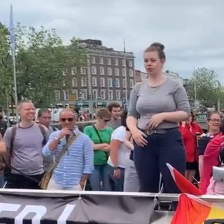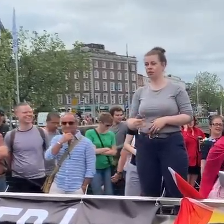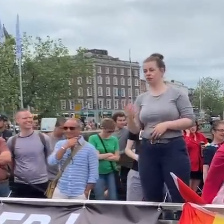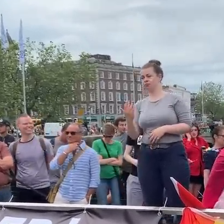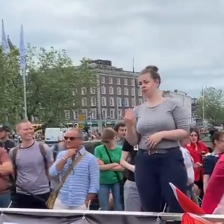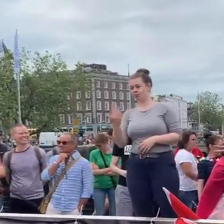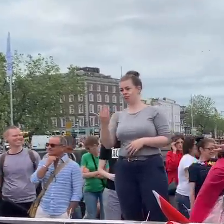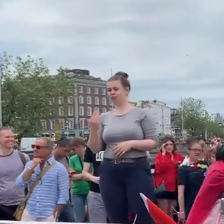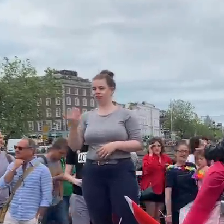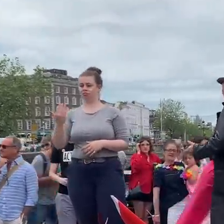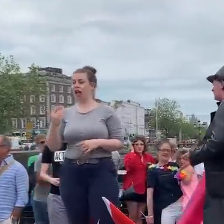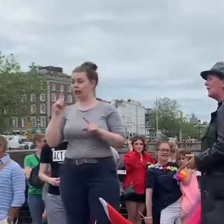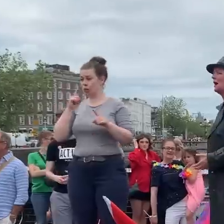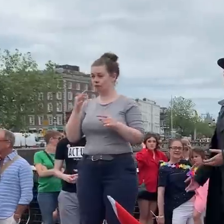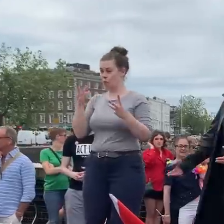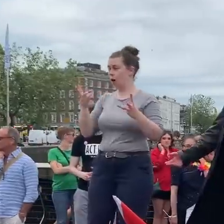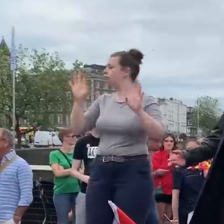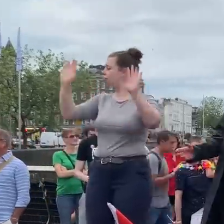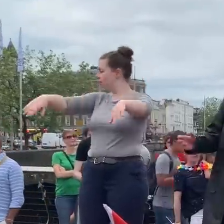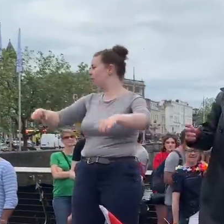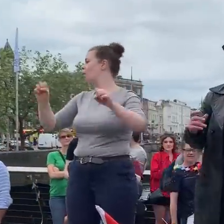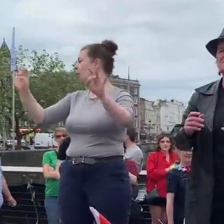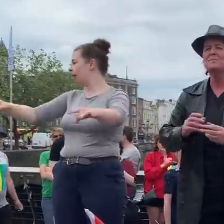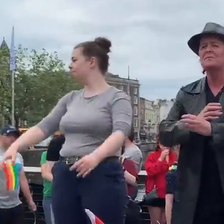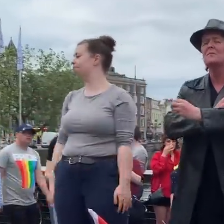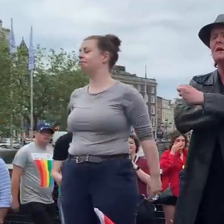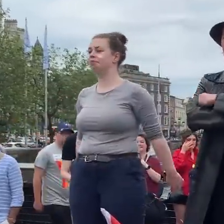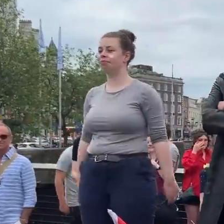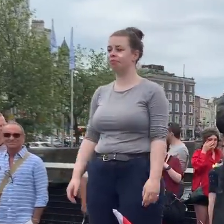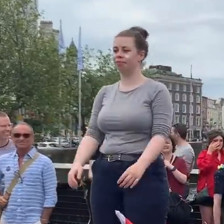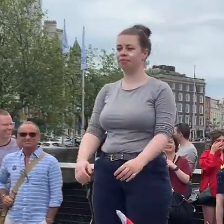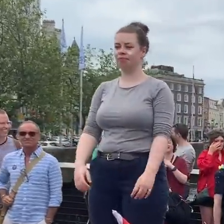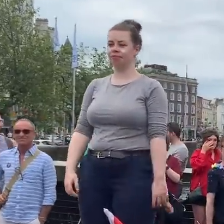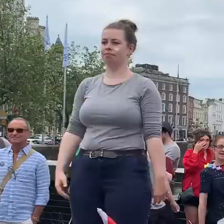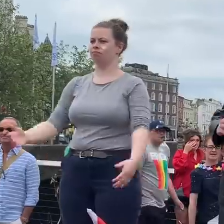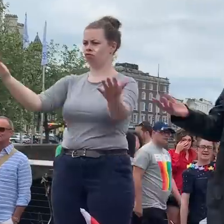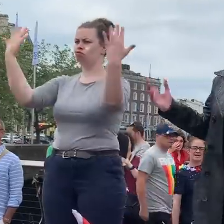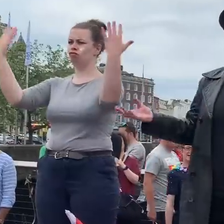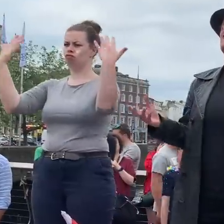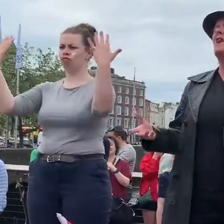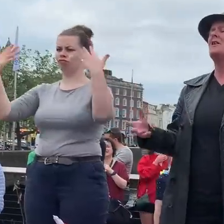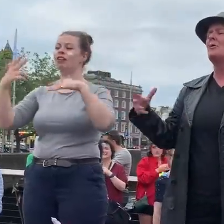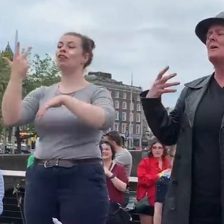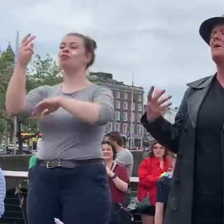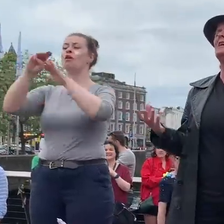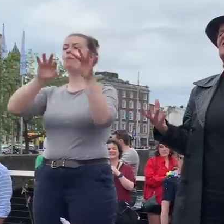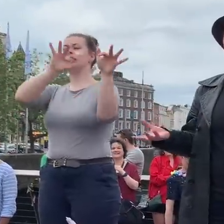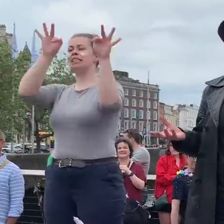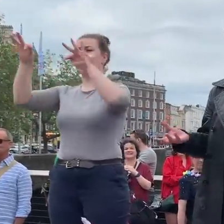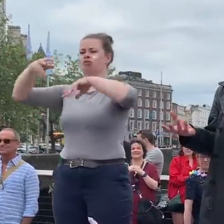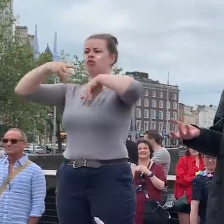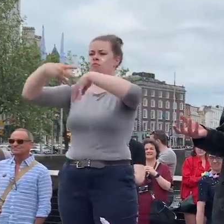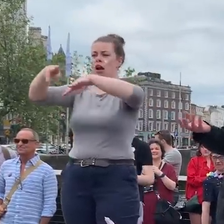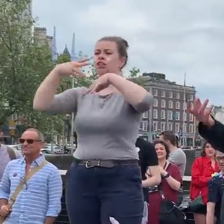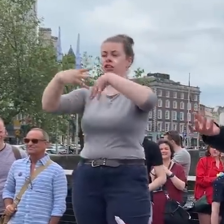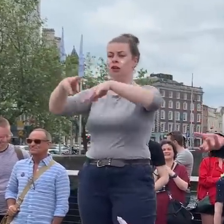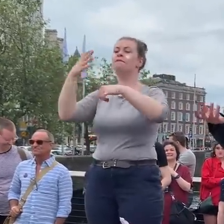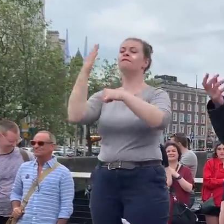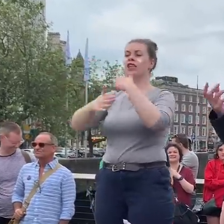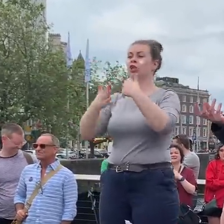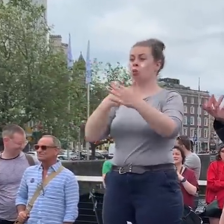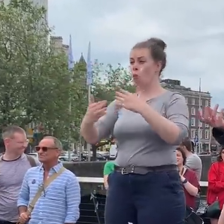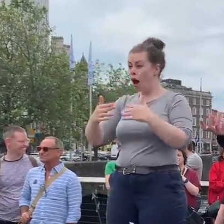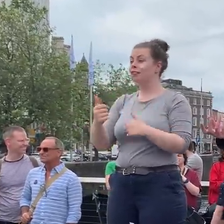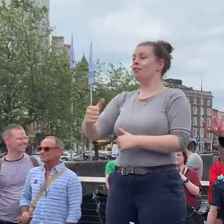this, but we give it a shot, right? Okay, 3 months later, we really did have Dublin's